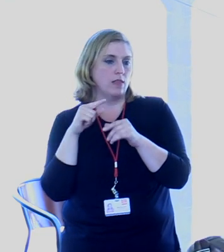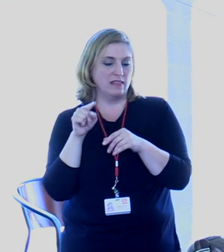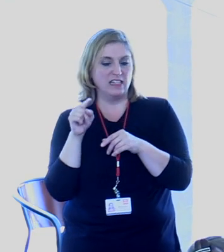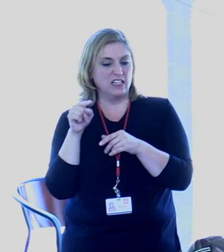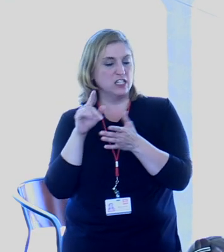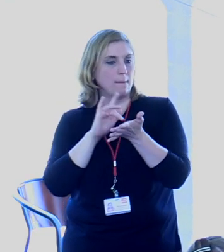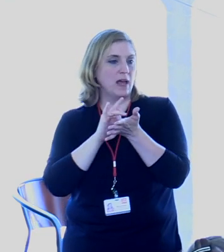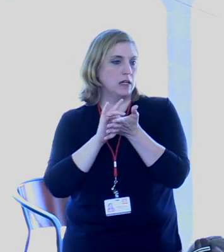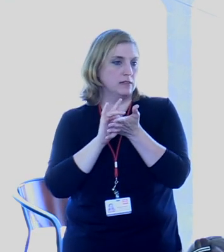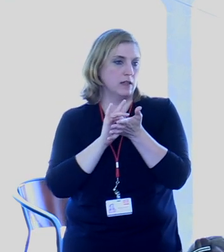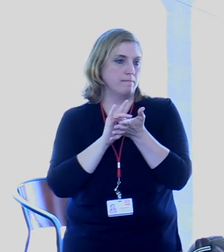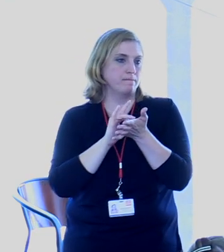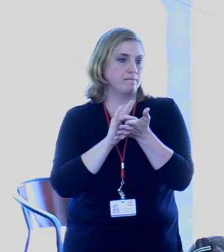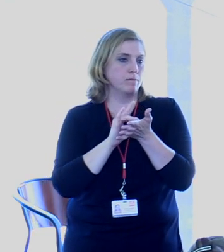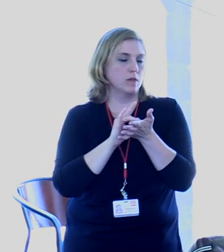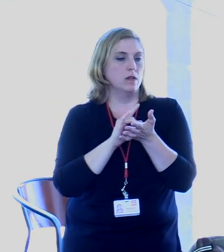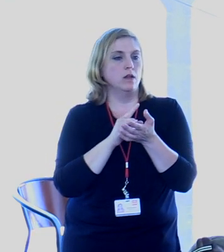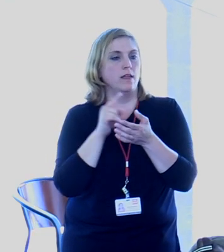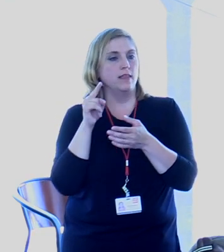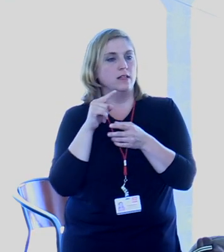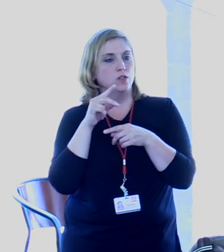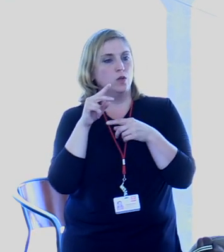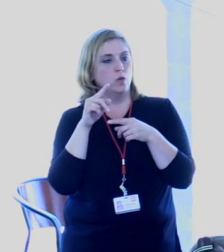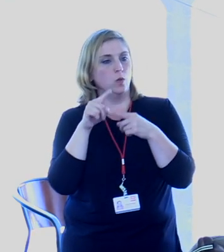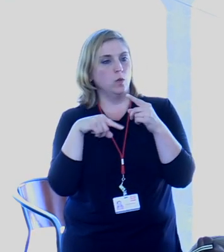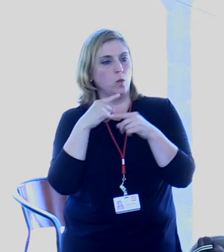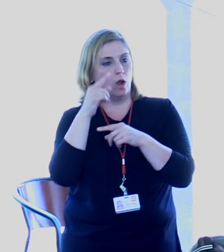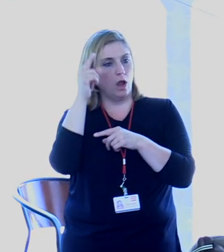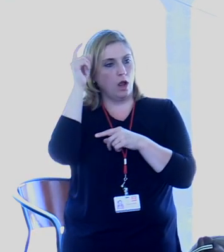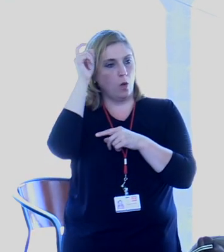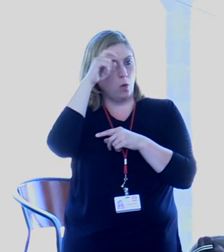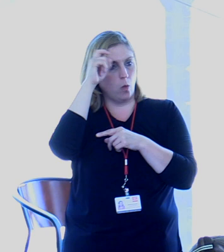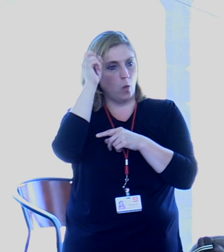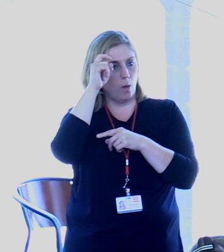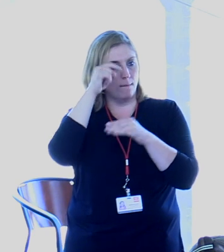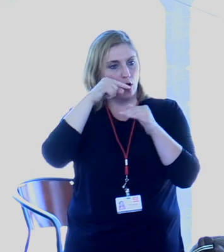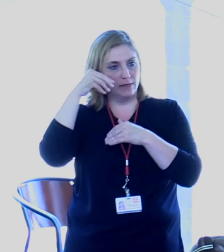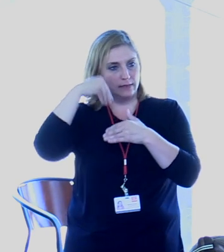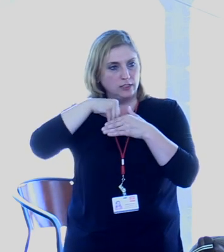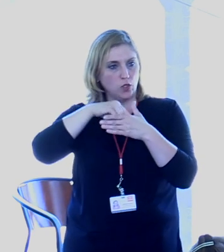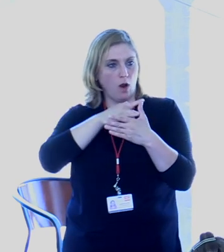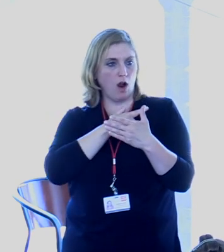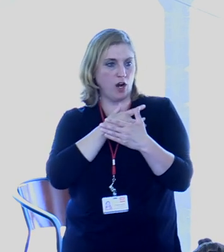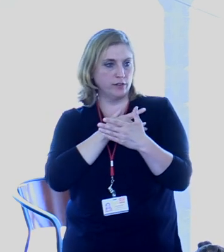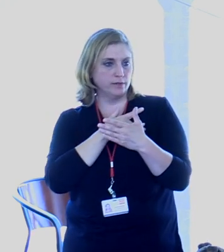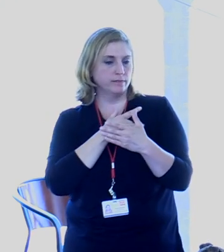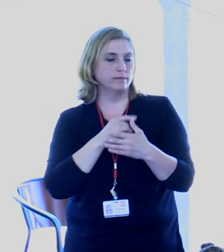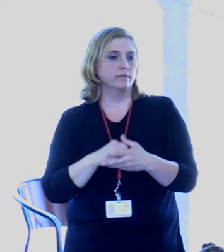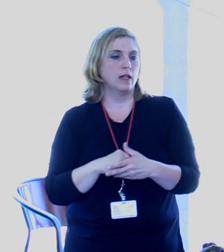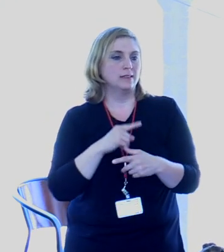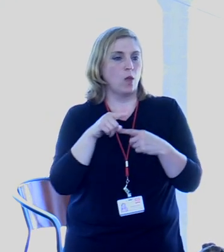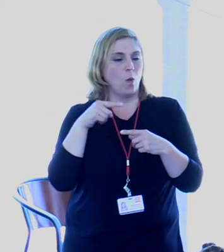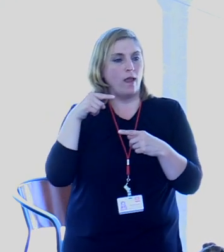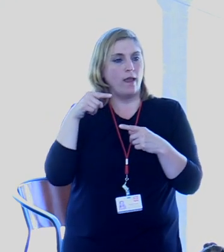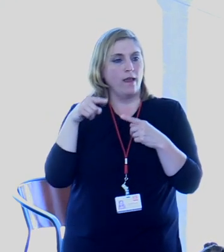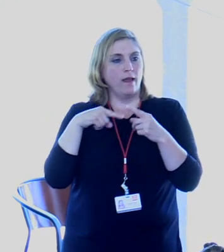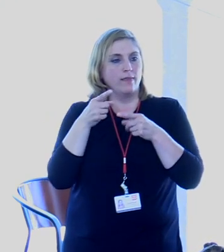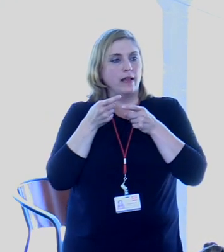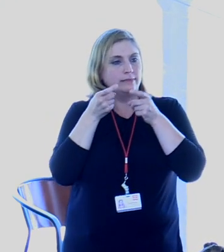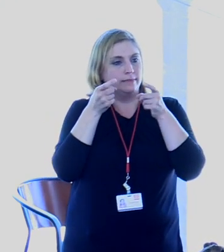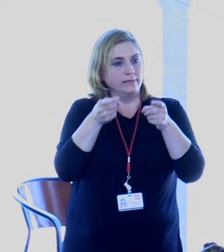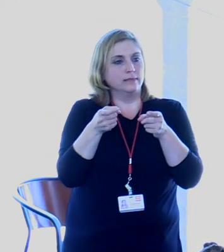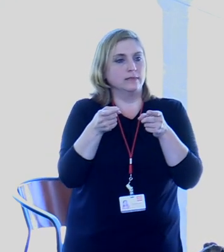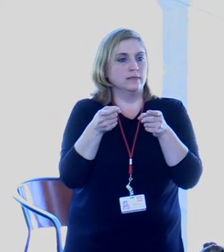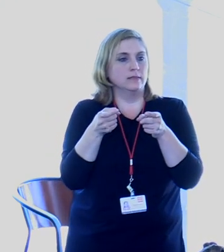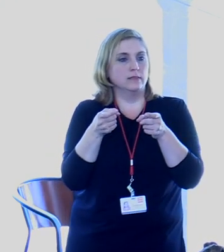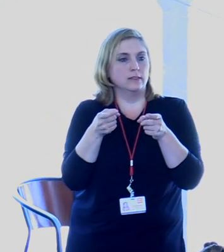medicine. Okay, this is when wisdom has descended into our hearts. This is when the gift